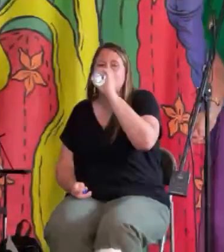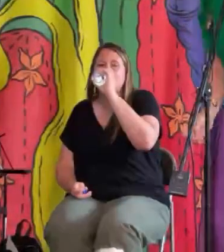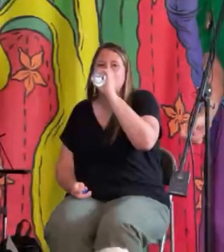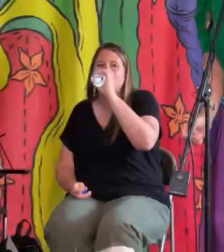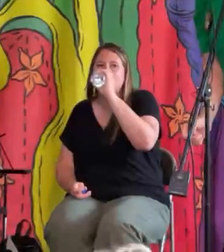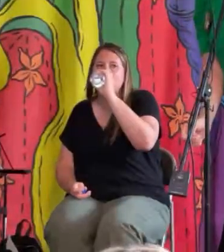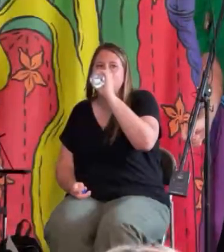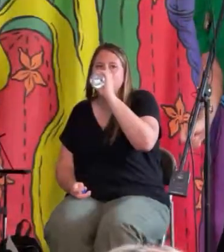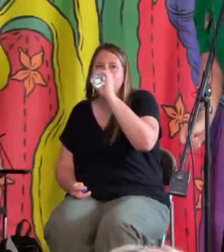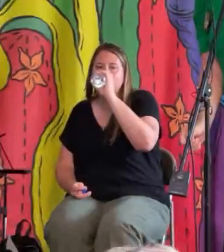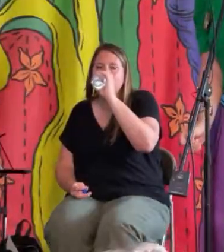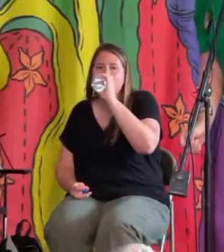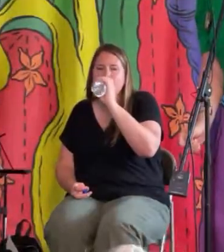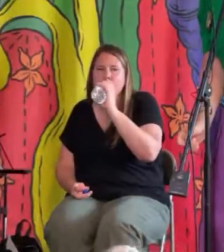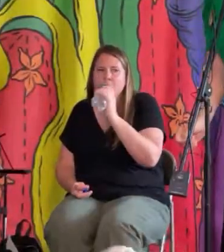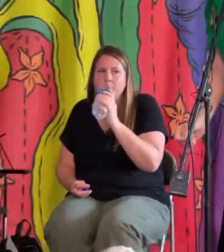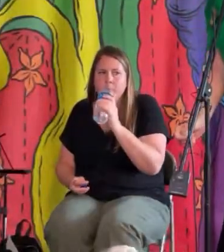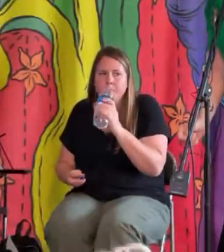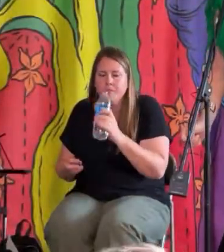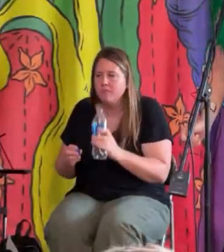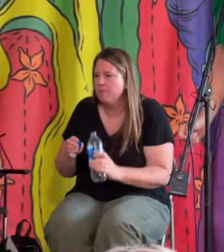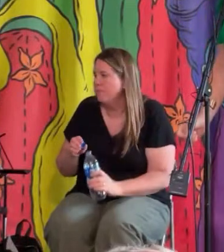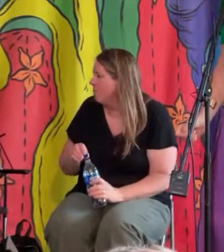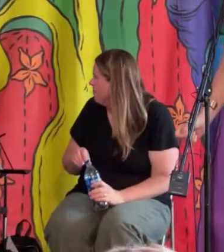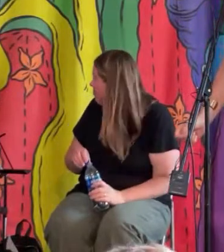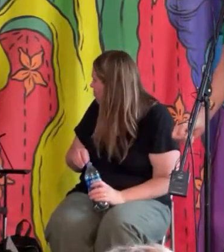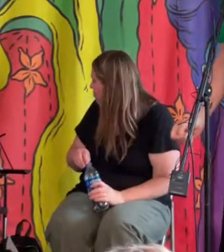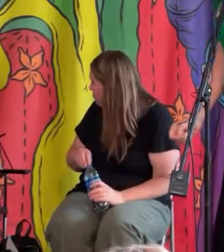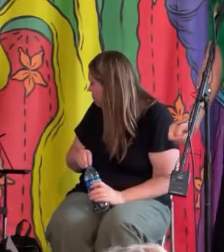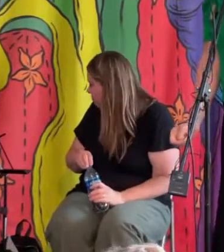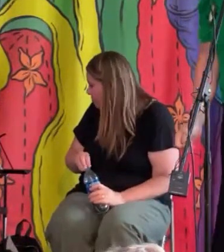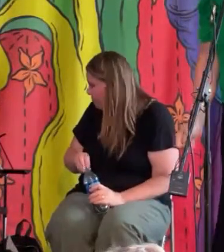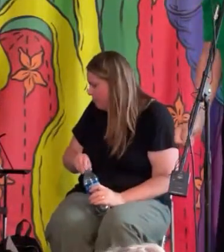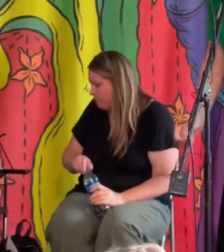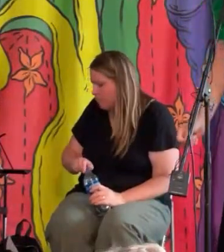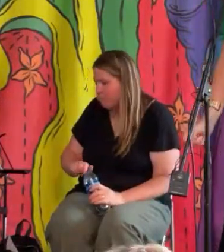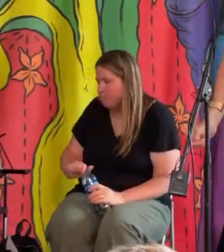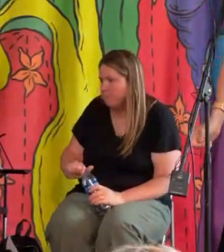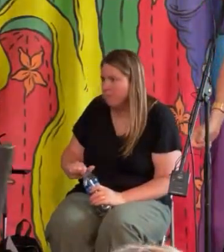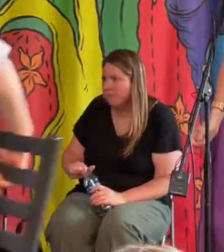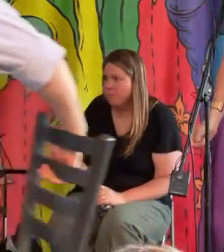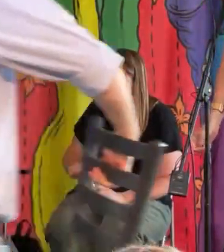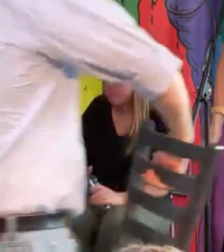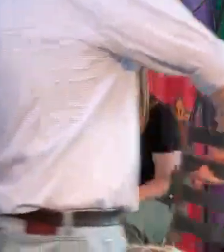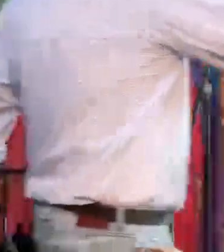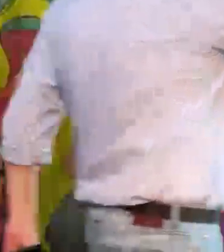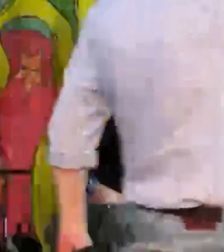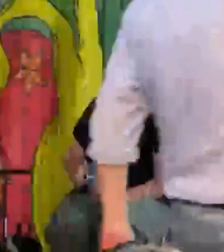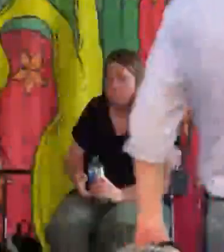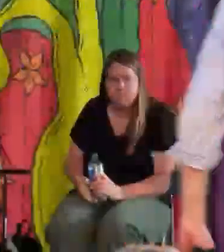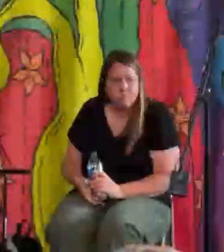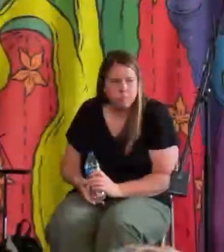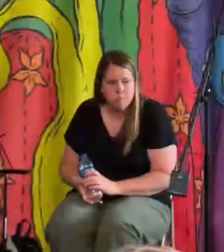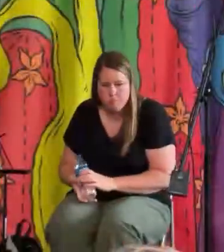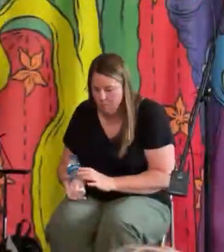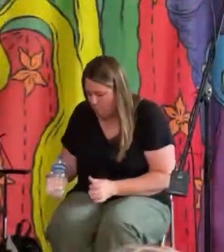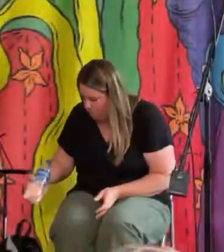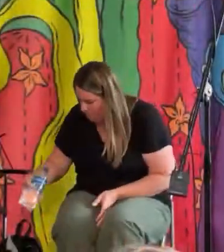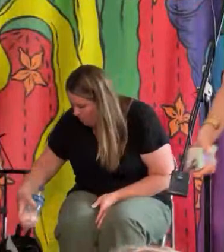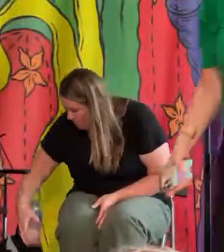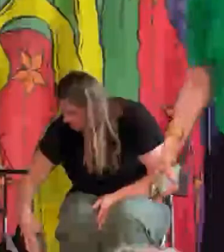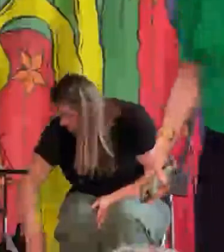Bane, I might need help with that other mic, and I need one person to give up their chair. Oh, there's another one there? Yeah, oh, goody.